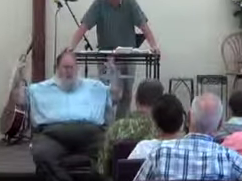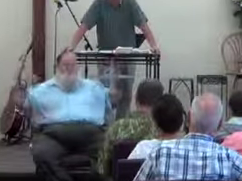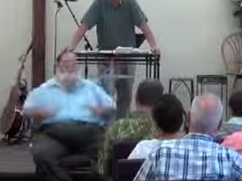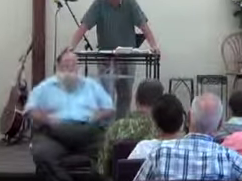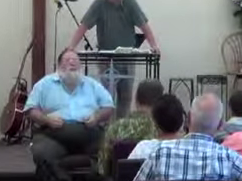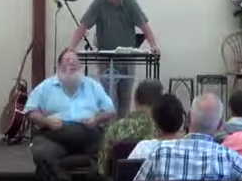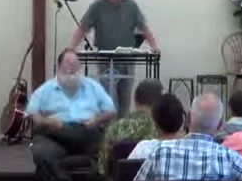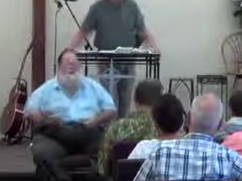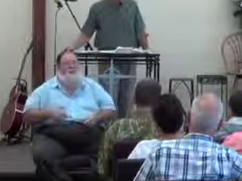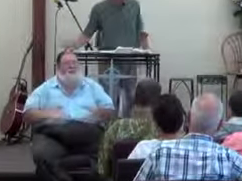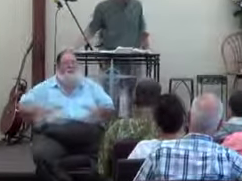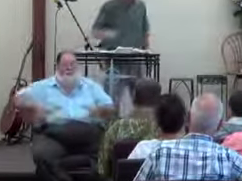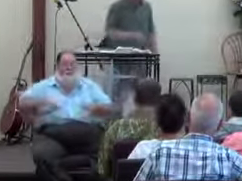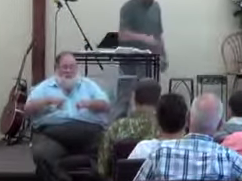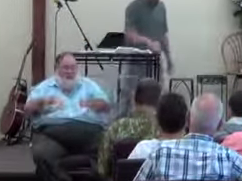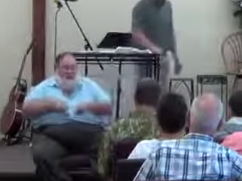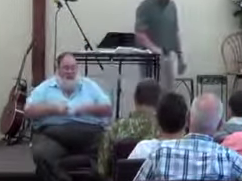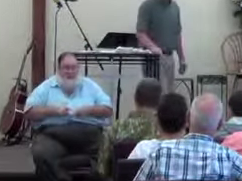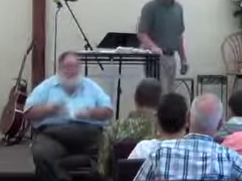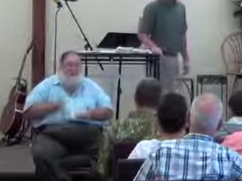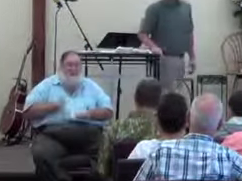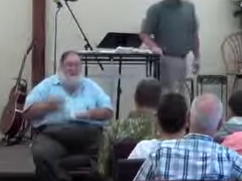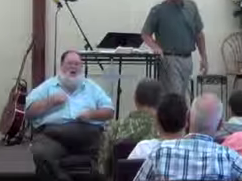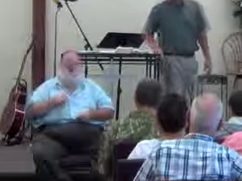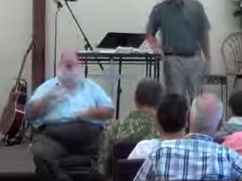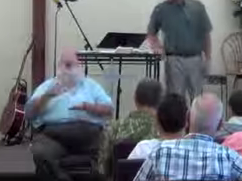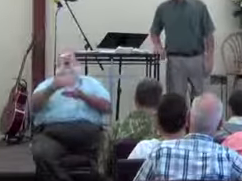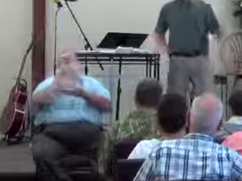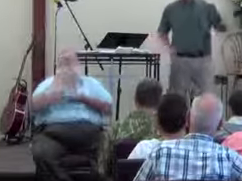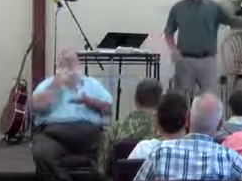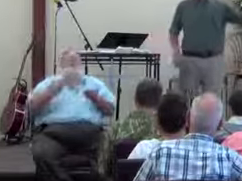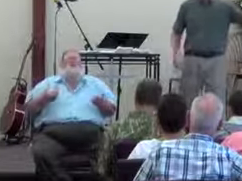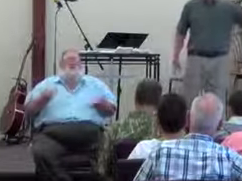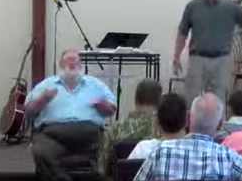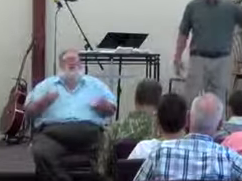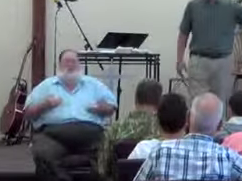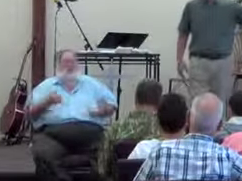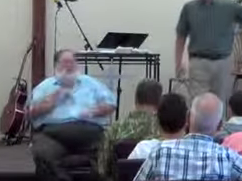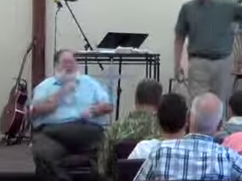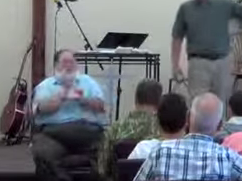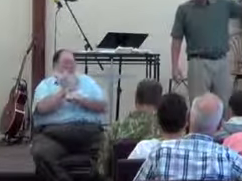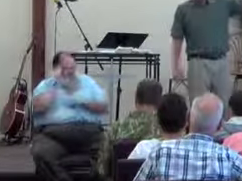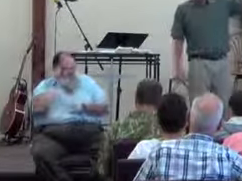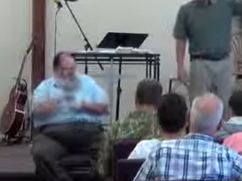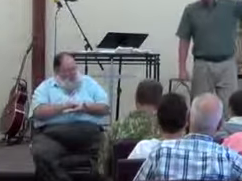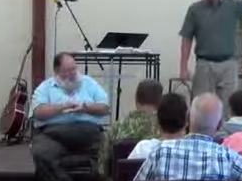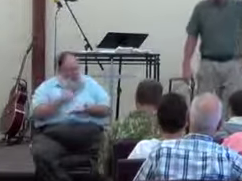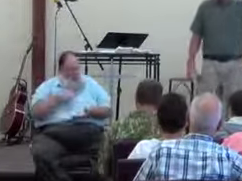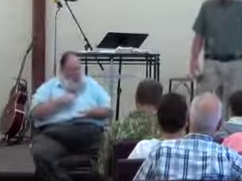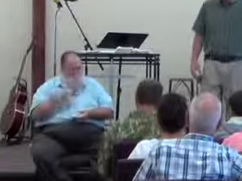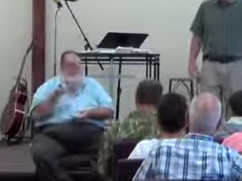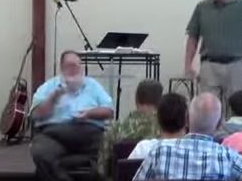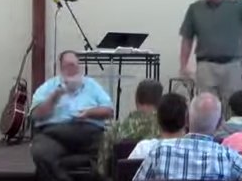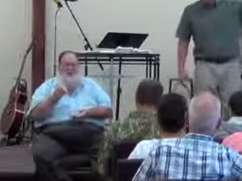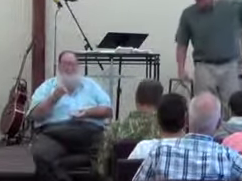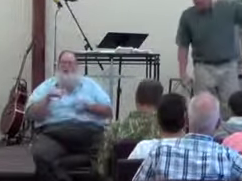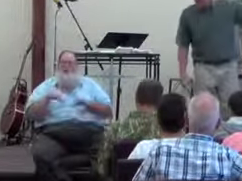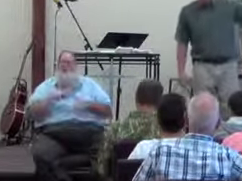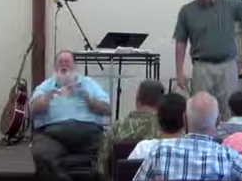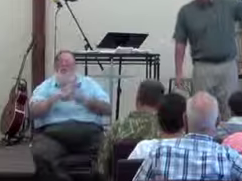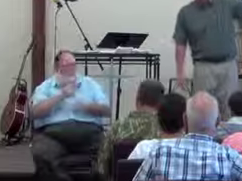We get to the point where we think that, you know, I deserve everything. I'm the one that worked for it. I'm the one that did all the